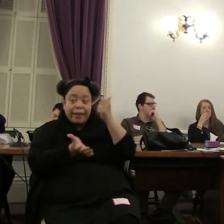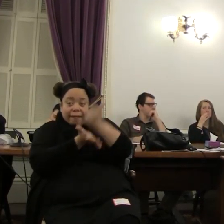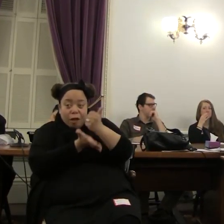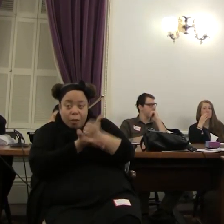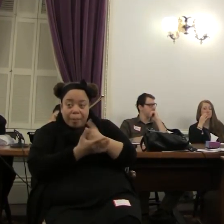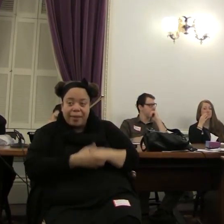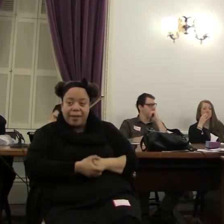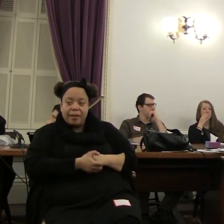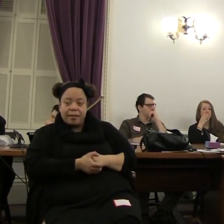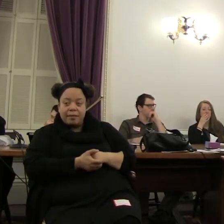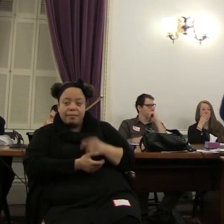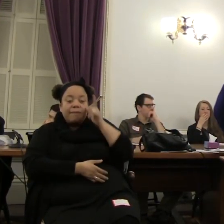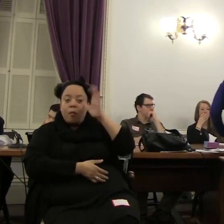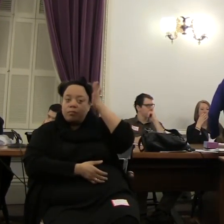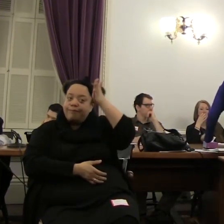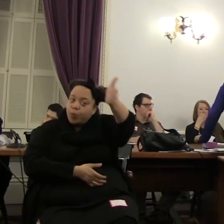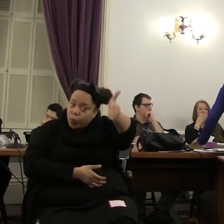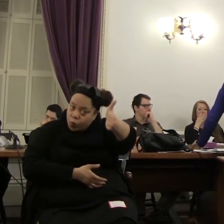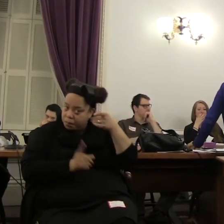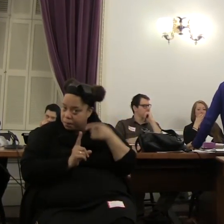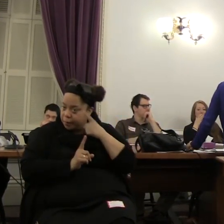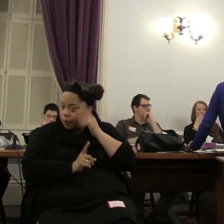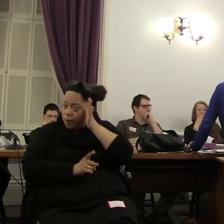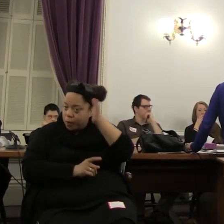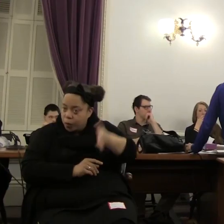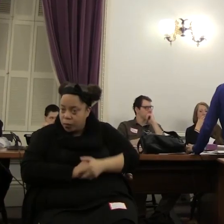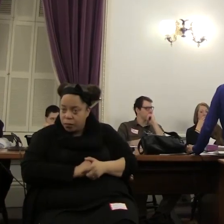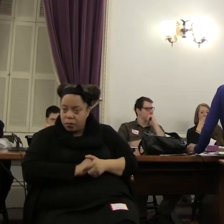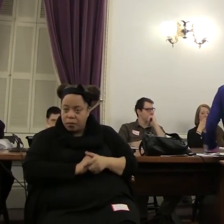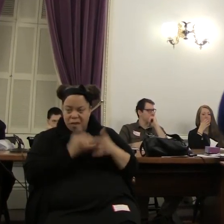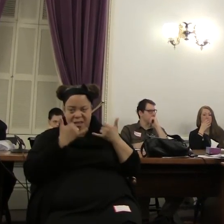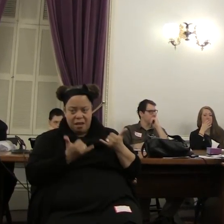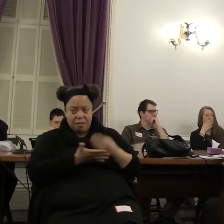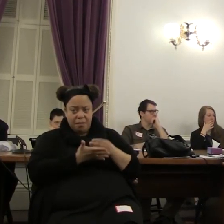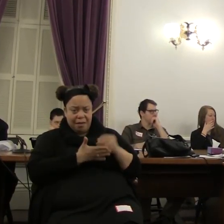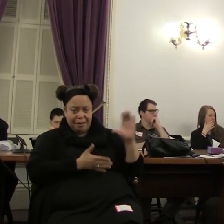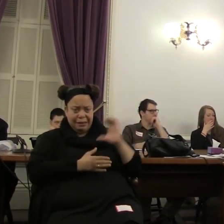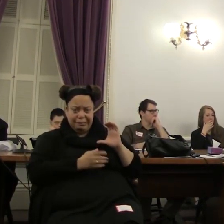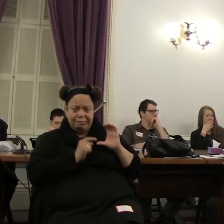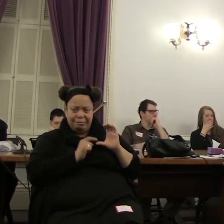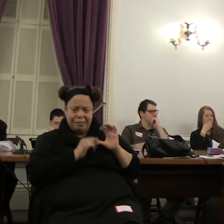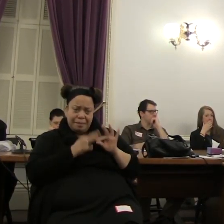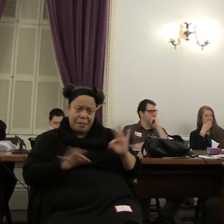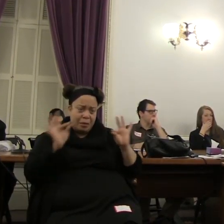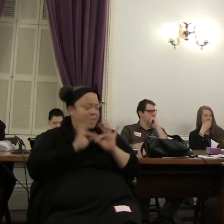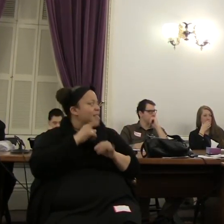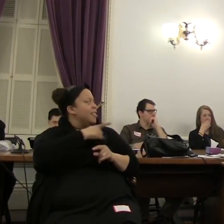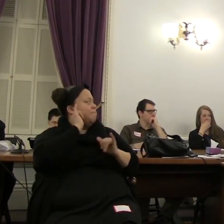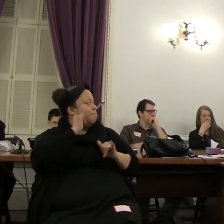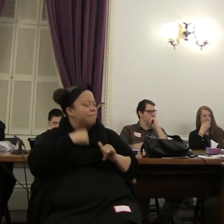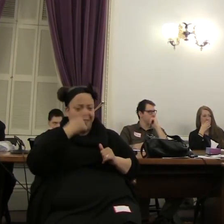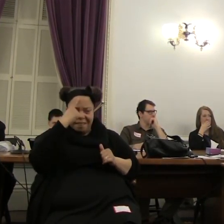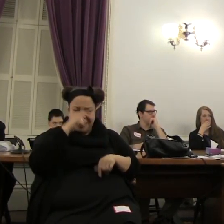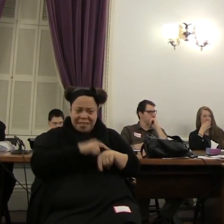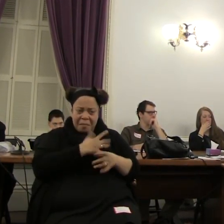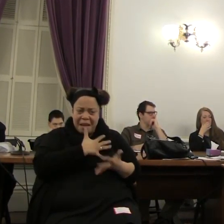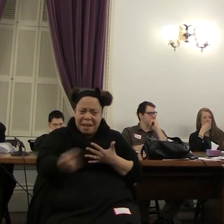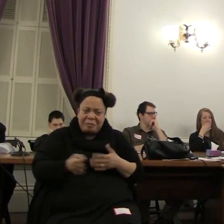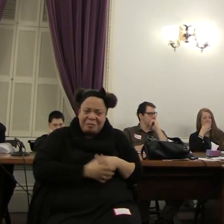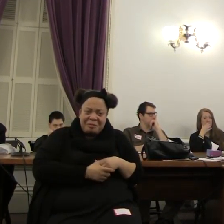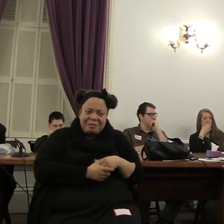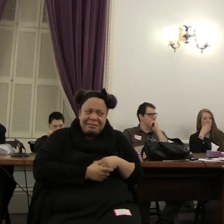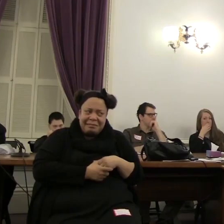you pay for these services, you end up having to pay less for emergency services and less for more